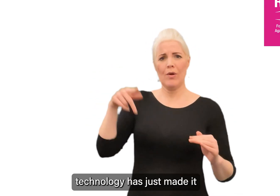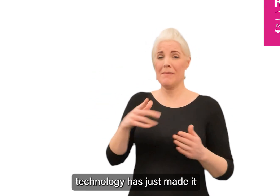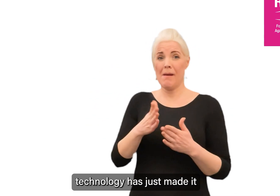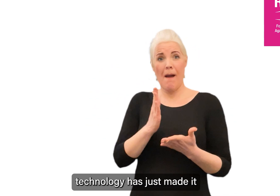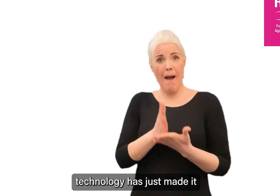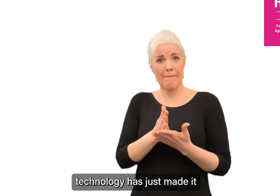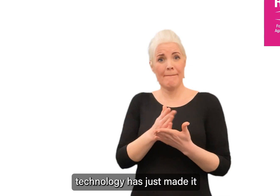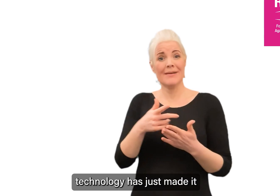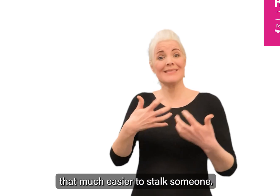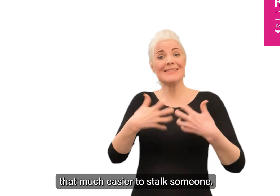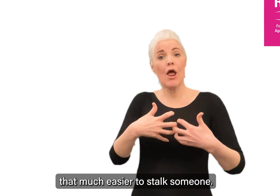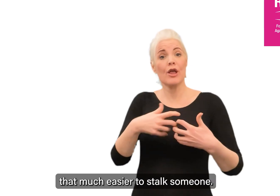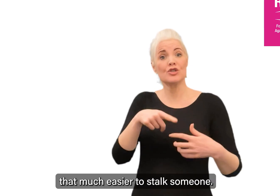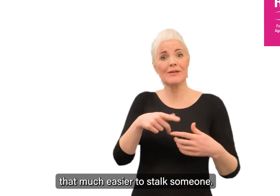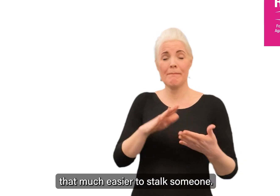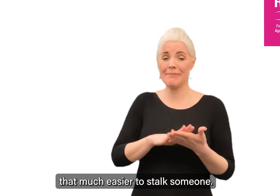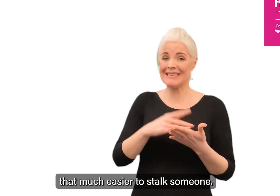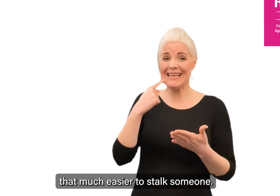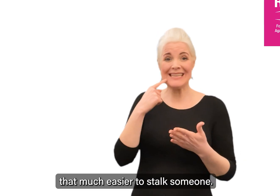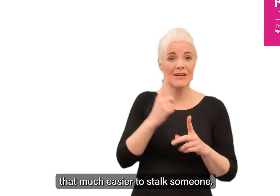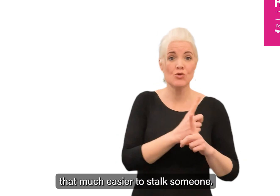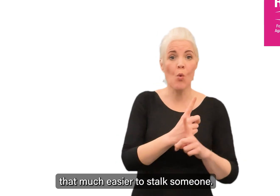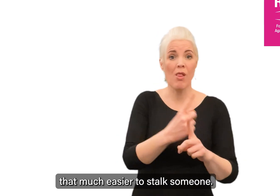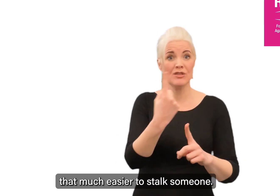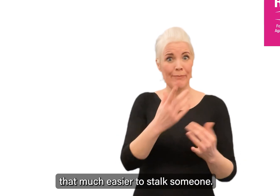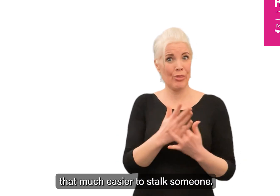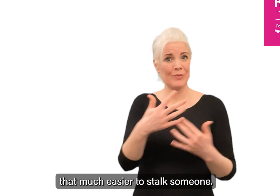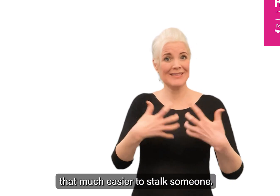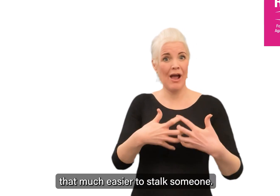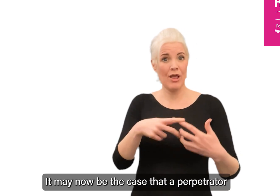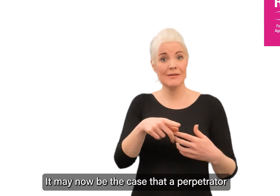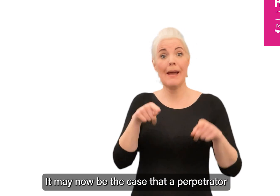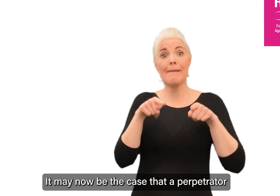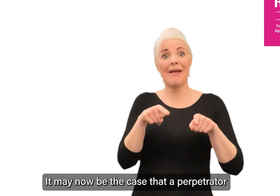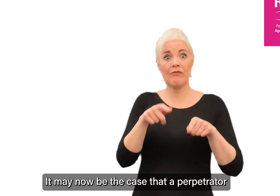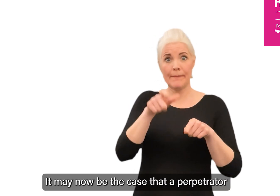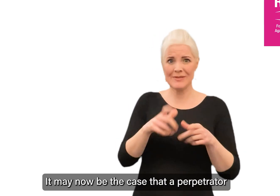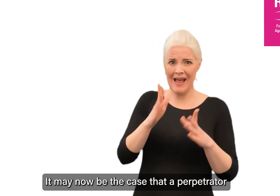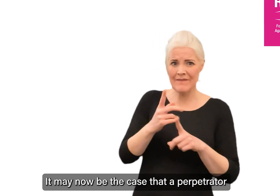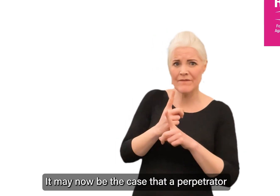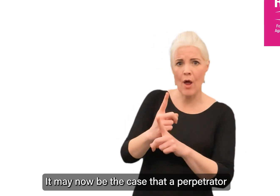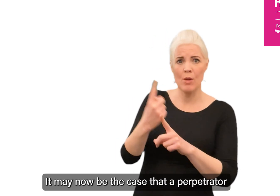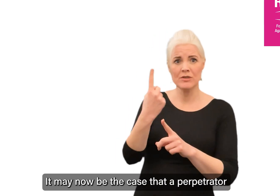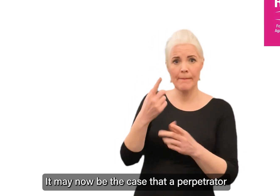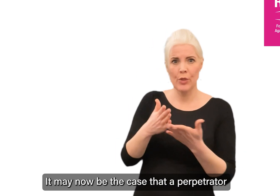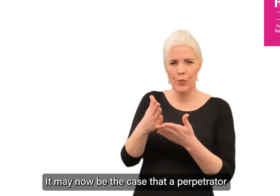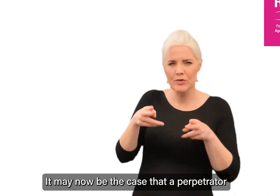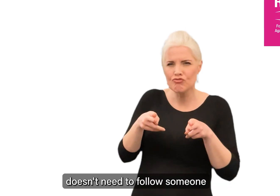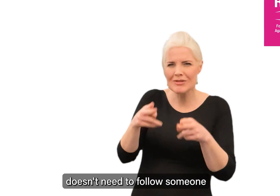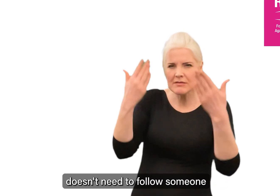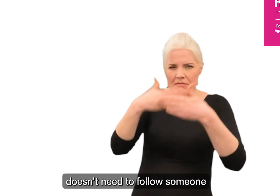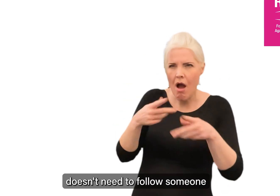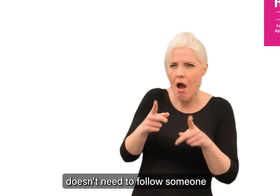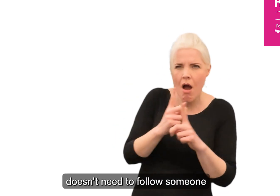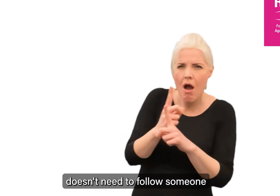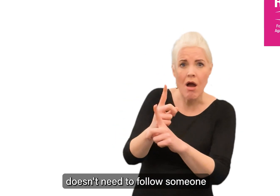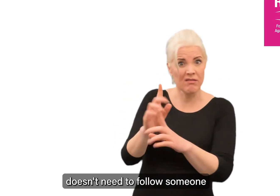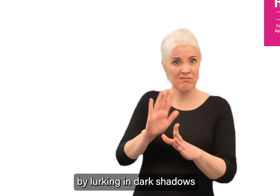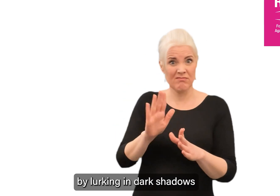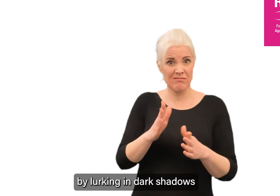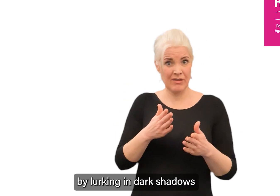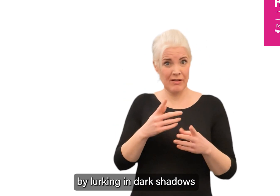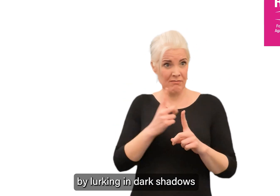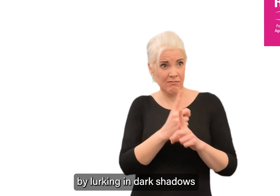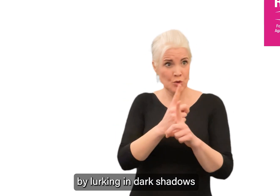reality, technology has just made it that much easier to stalk someone. It may now be the case that a perpetrator doesn't need to follow